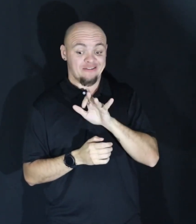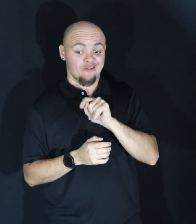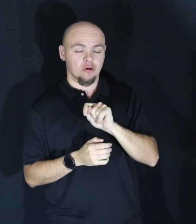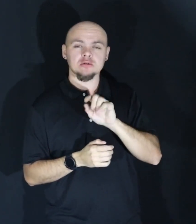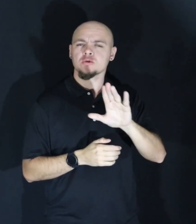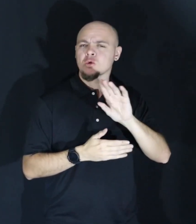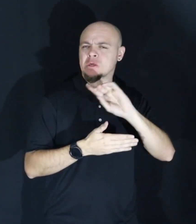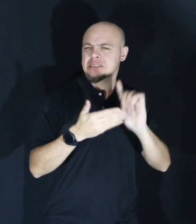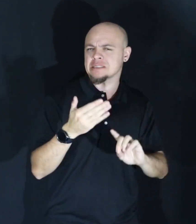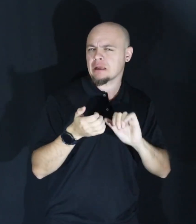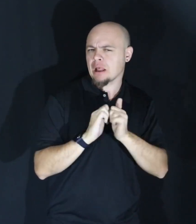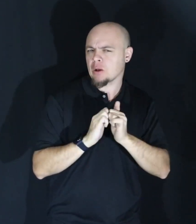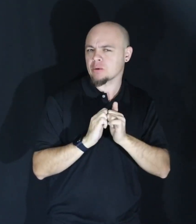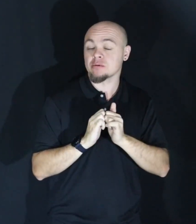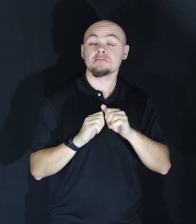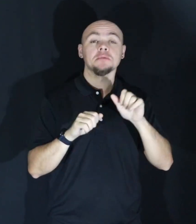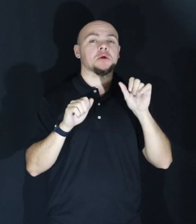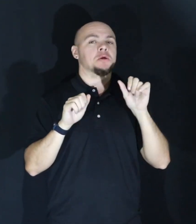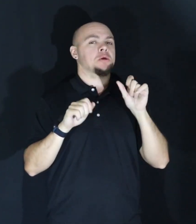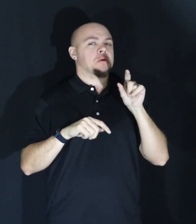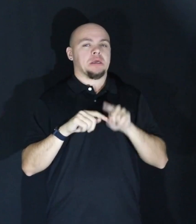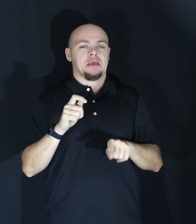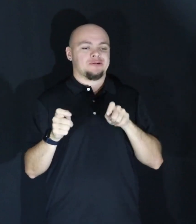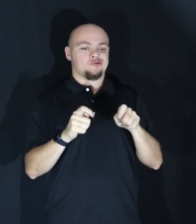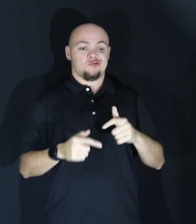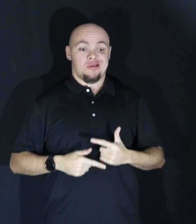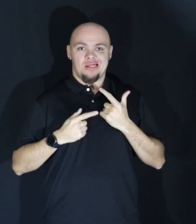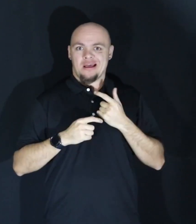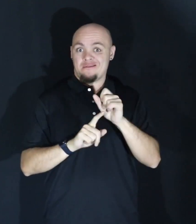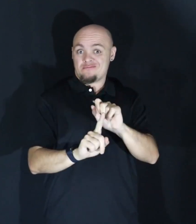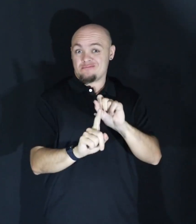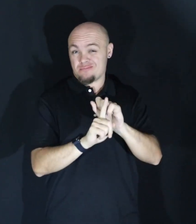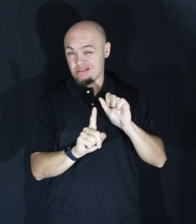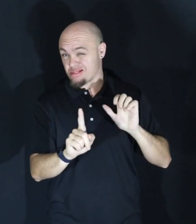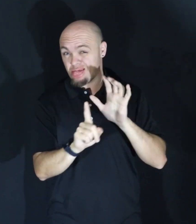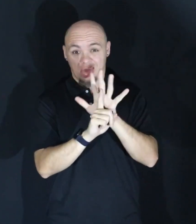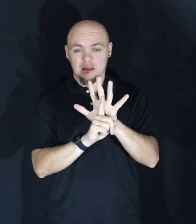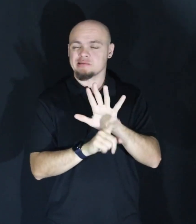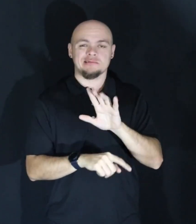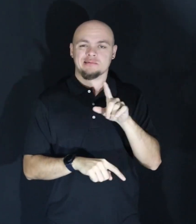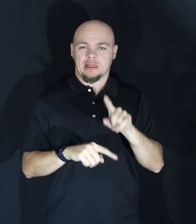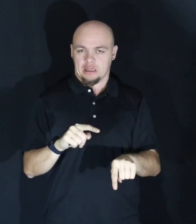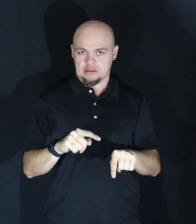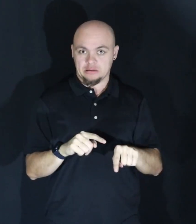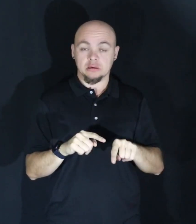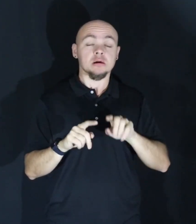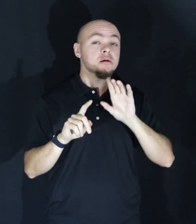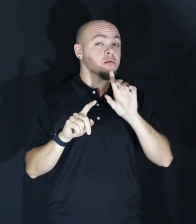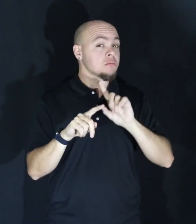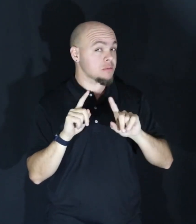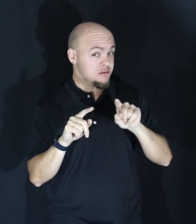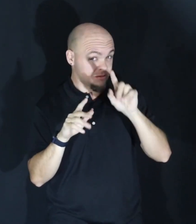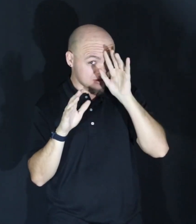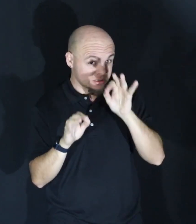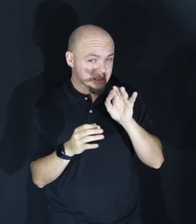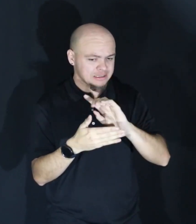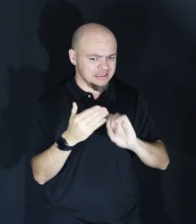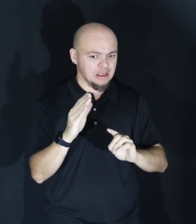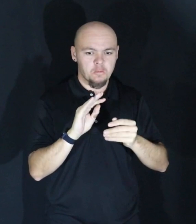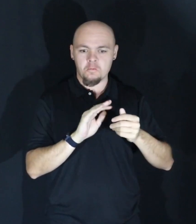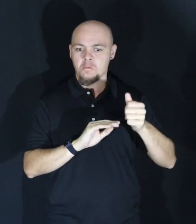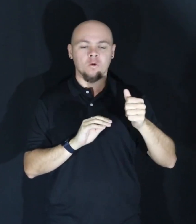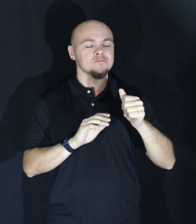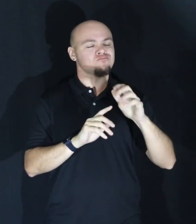design? You can't always control what life throws at you, but you do have the choice to design your most